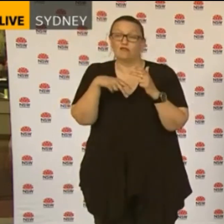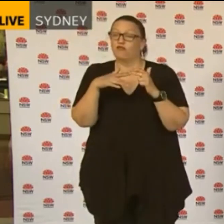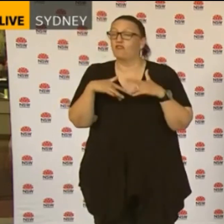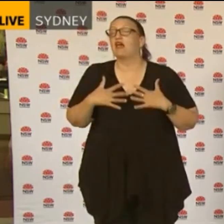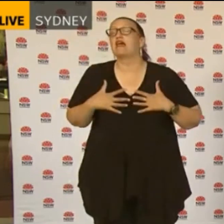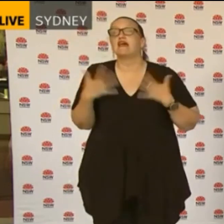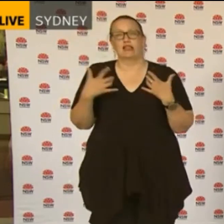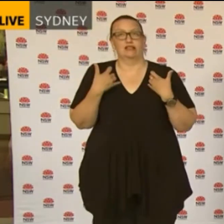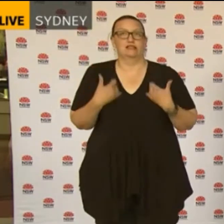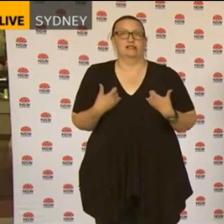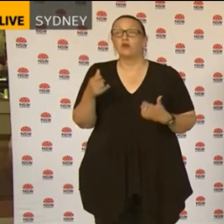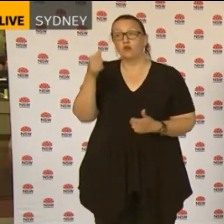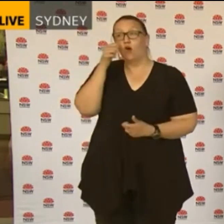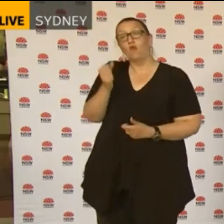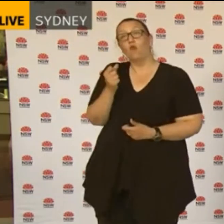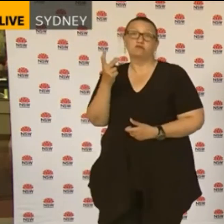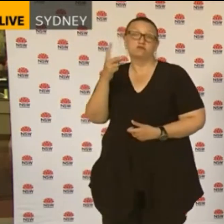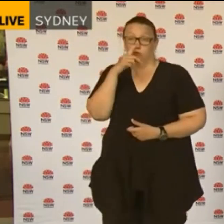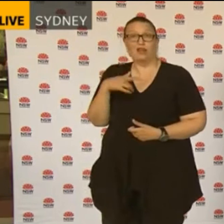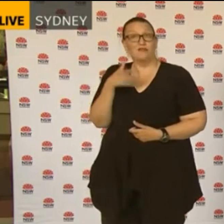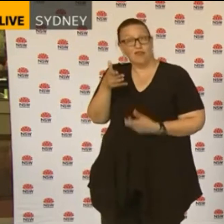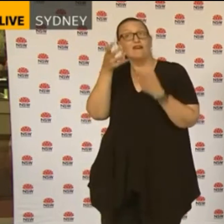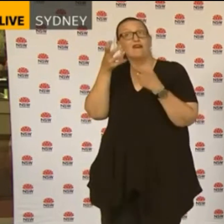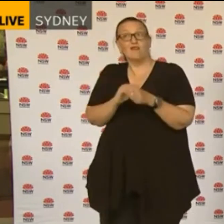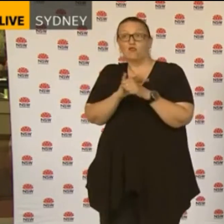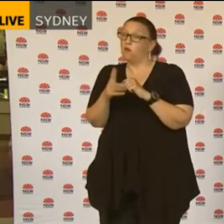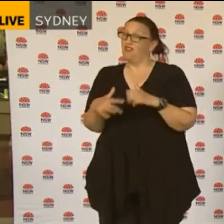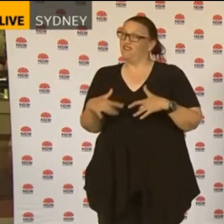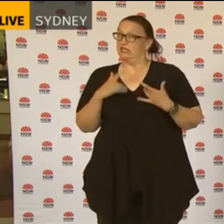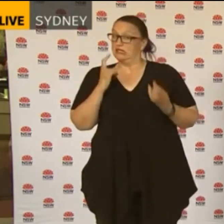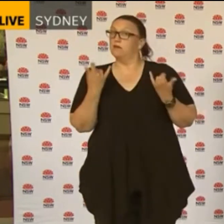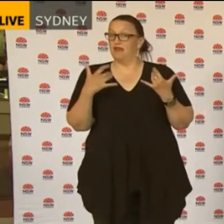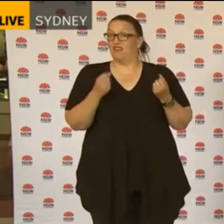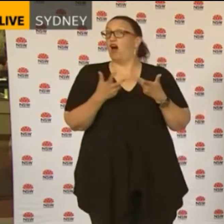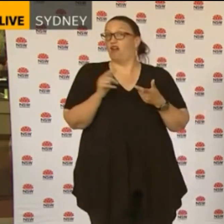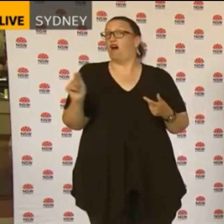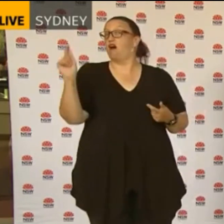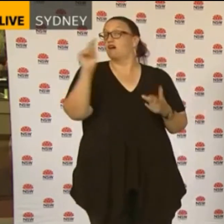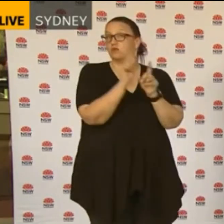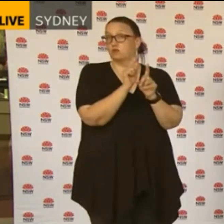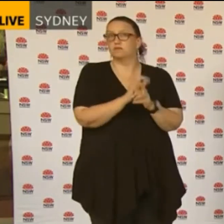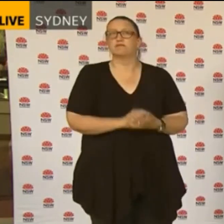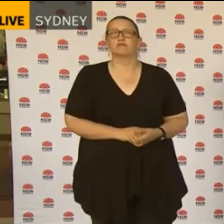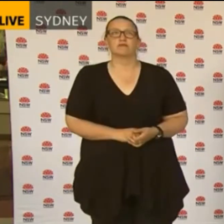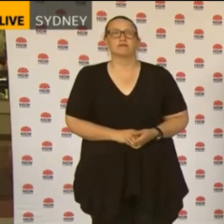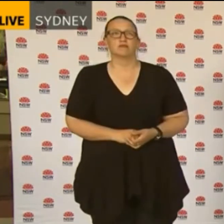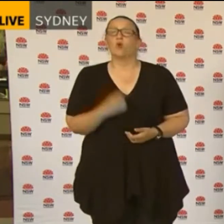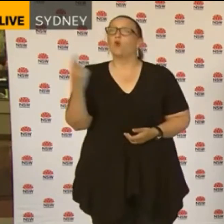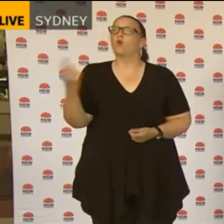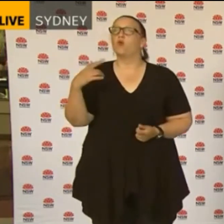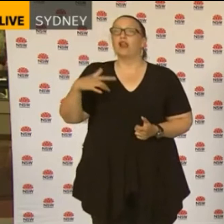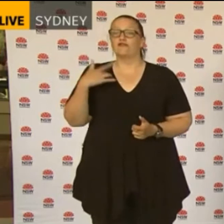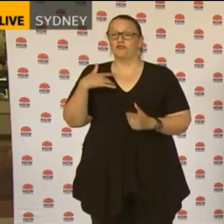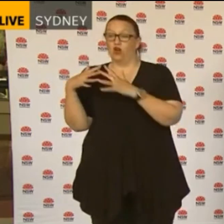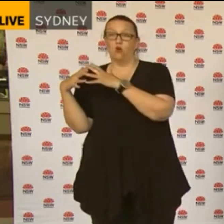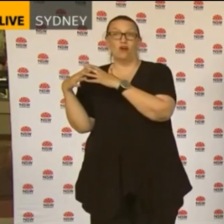testing focus is statewide, but particularly urging those residents of Greater Western Sydney, so